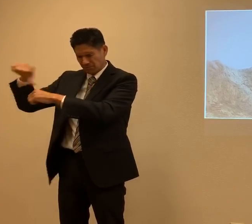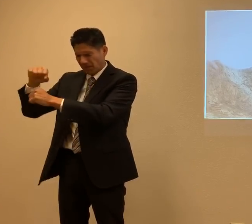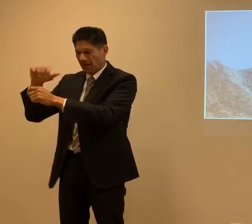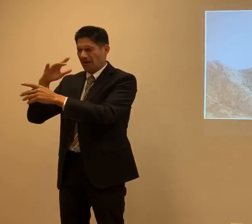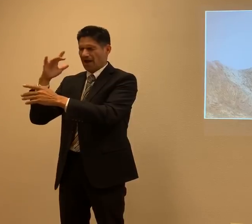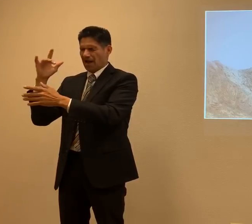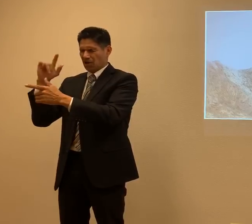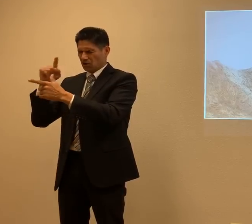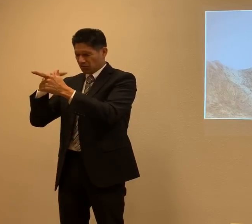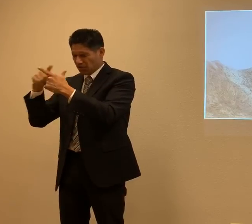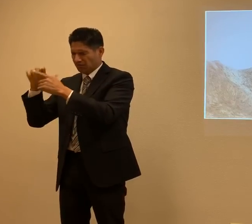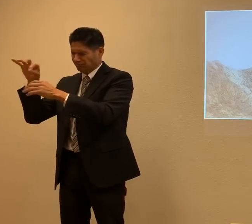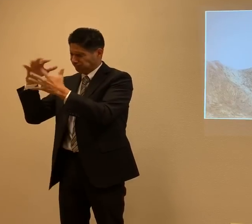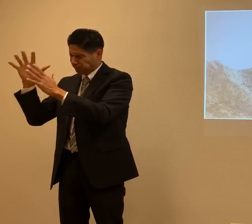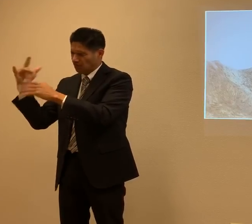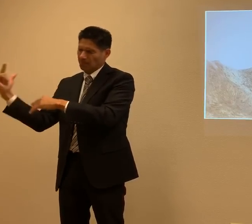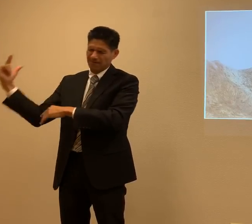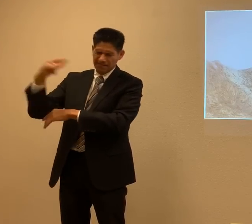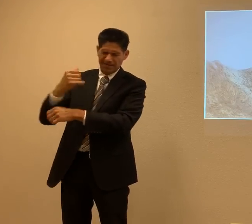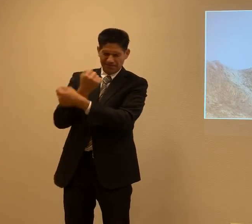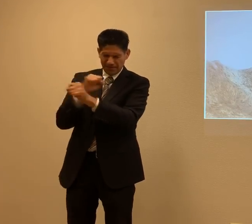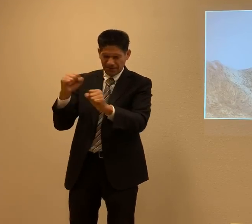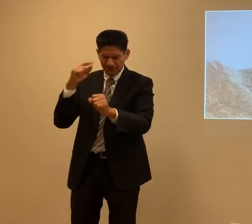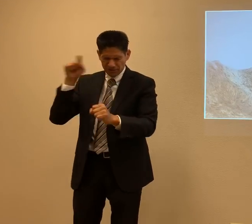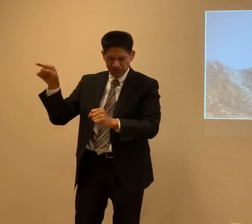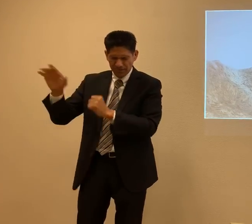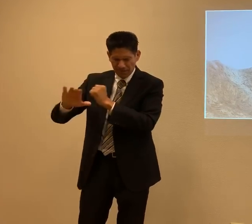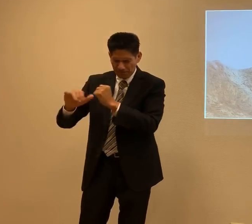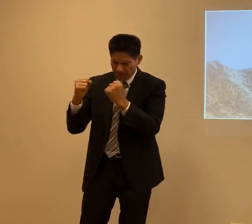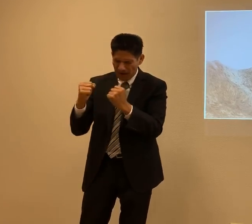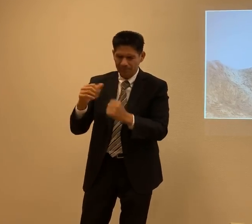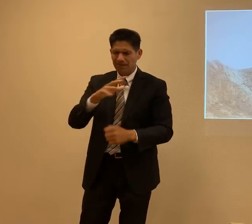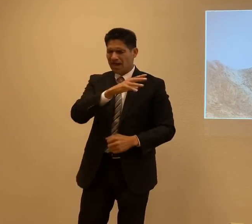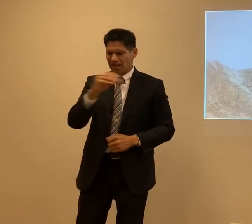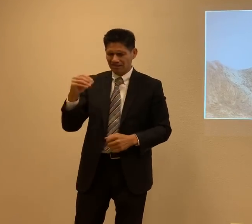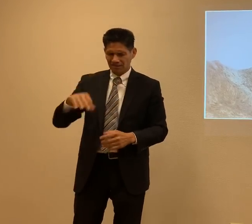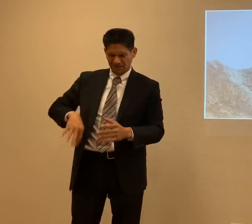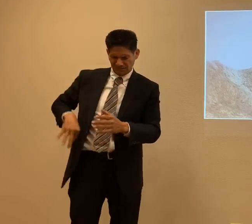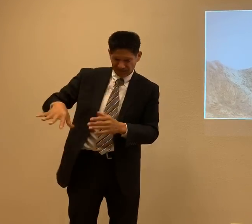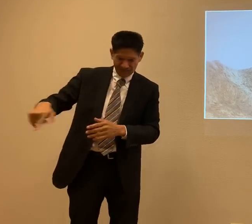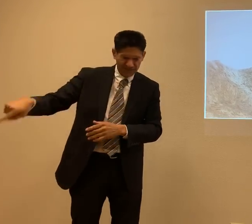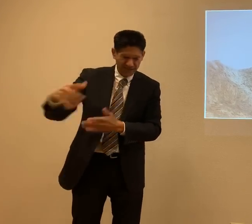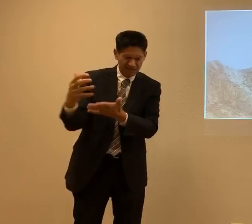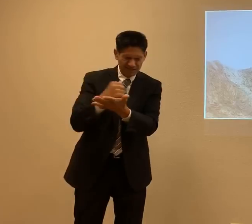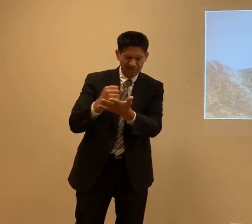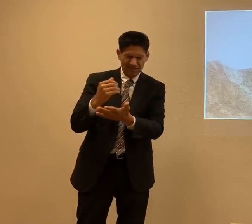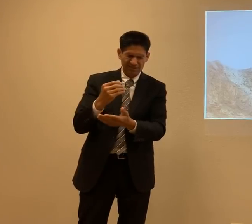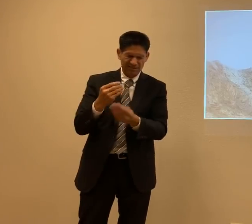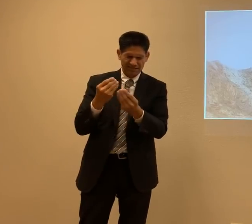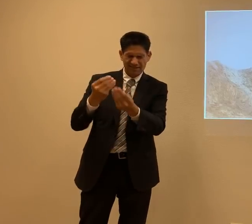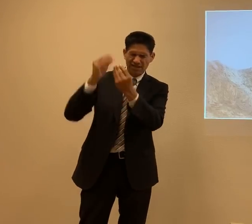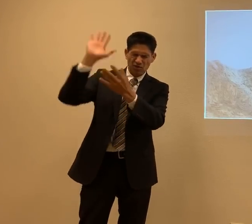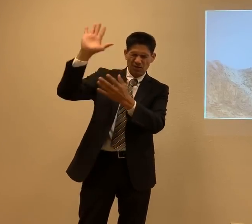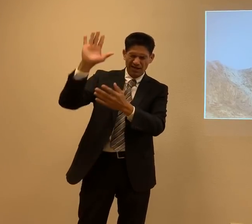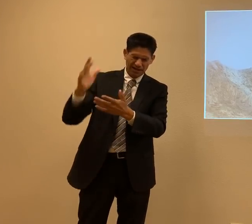teaching and anointing in Florida, and give him safe travels to and from. I ask that you bless this